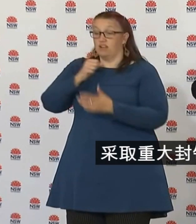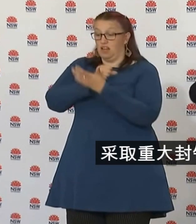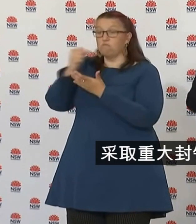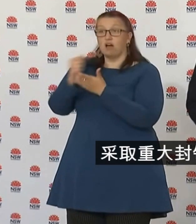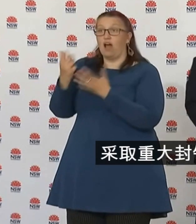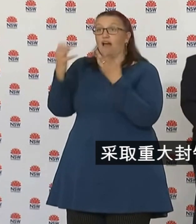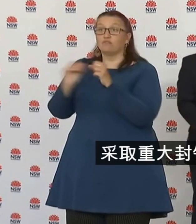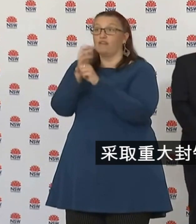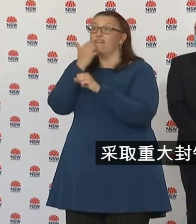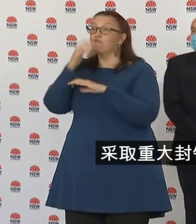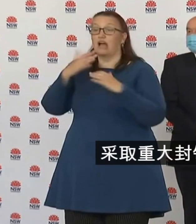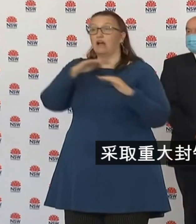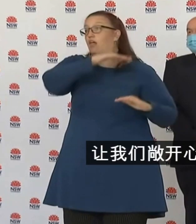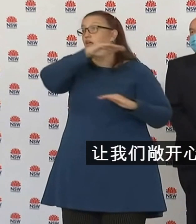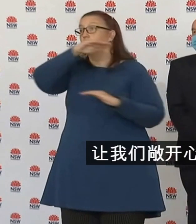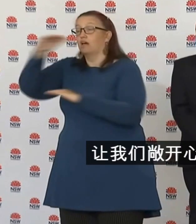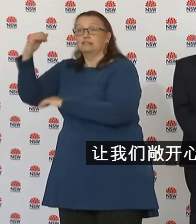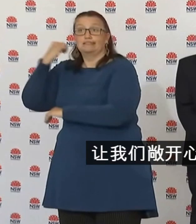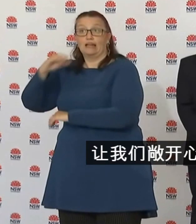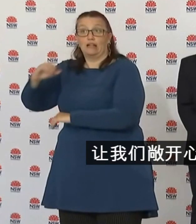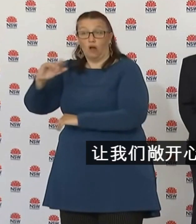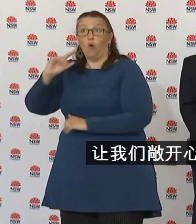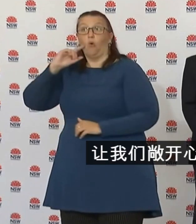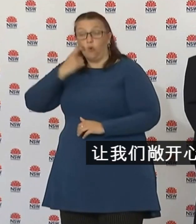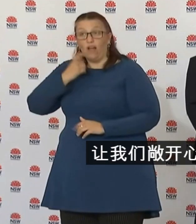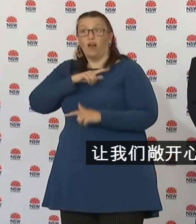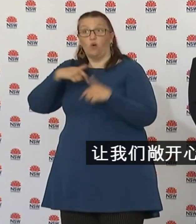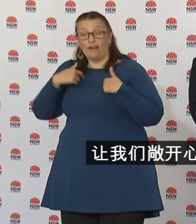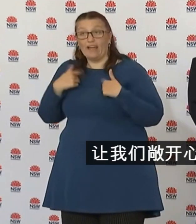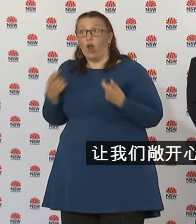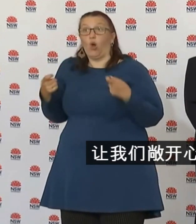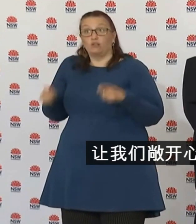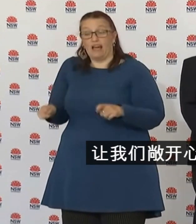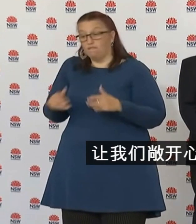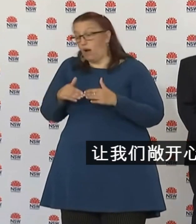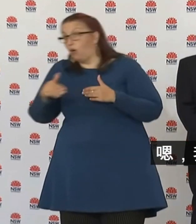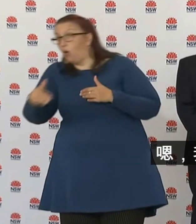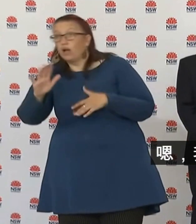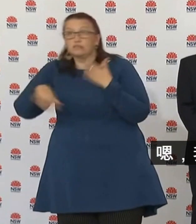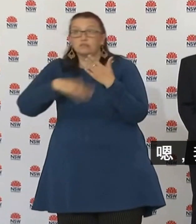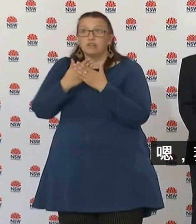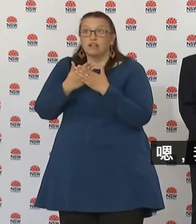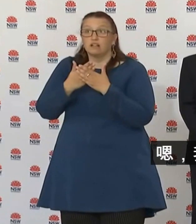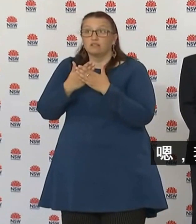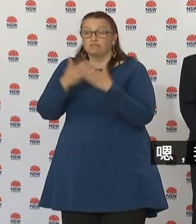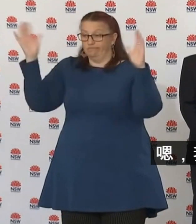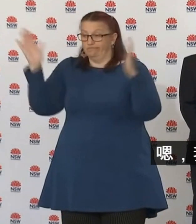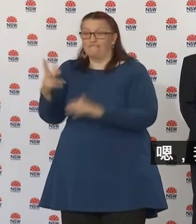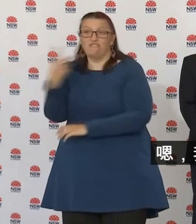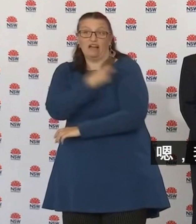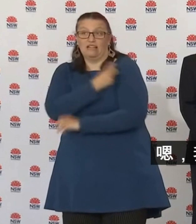until vaccination rates are sufficient to allow us to open up, and what is that rate that we need to do that?